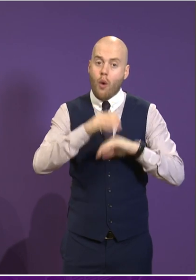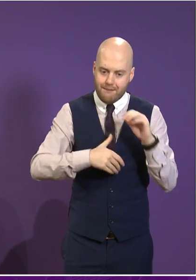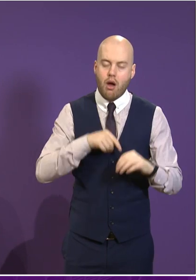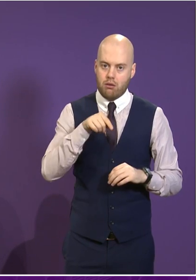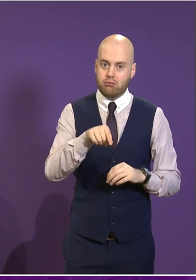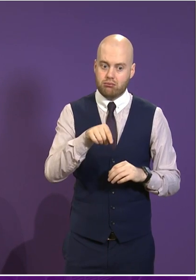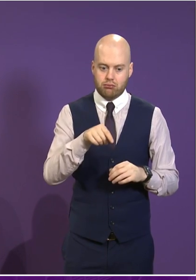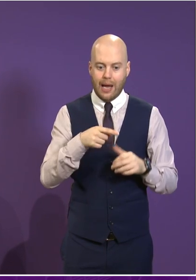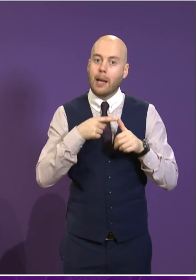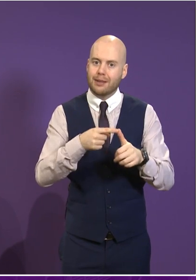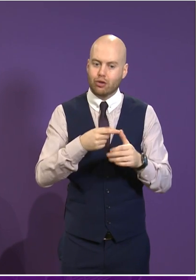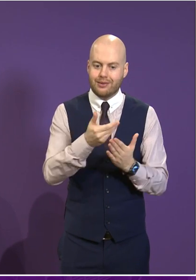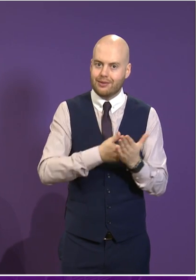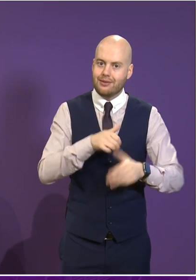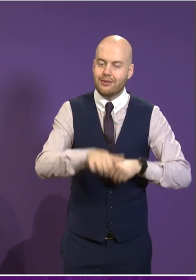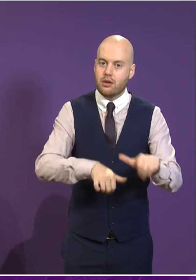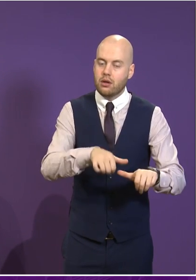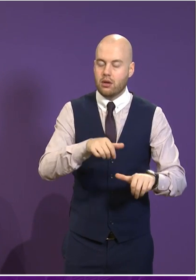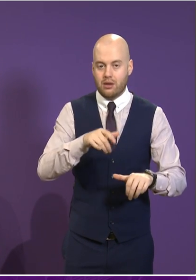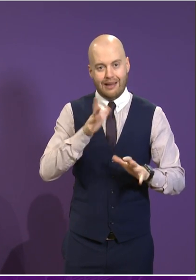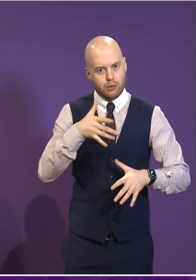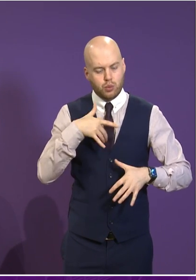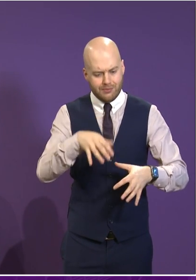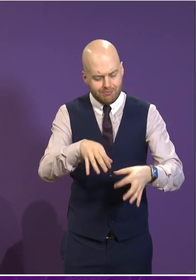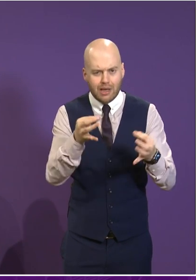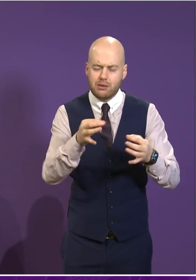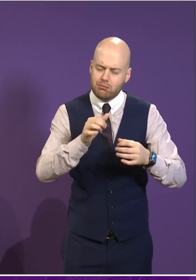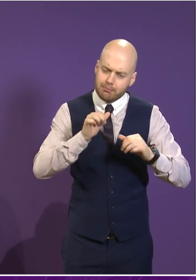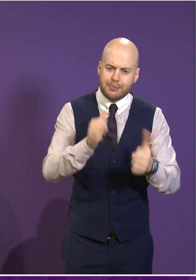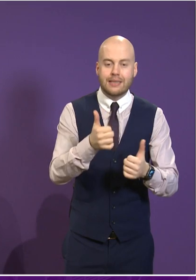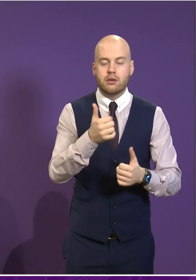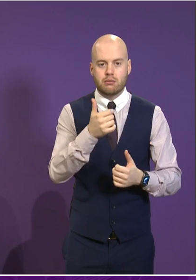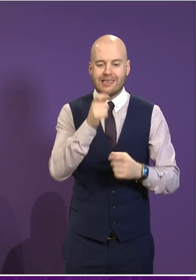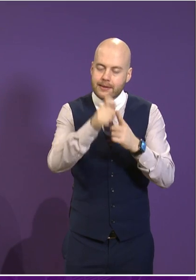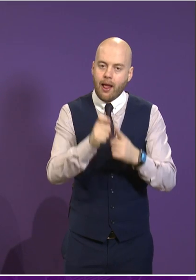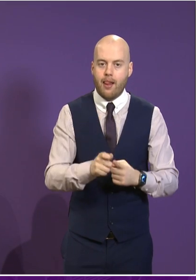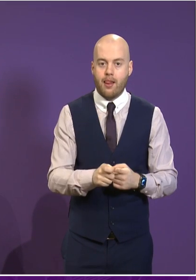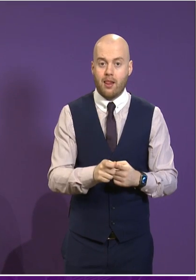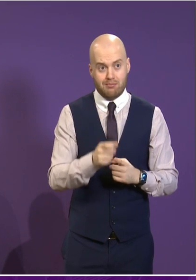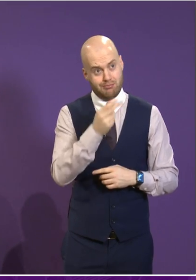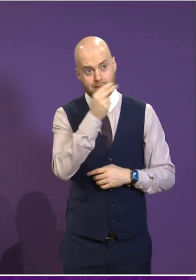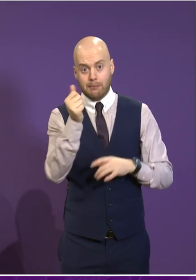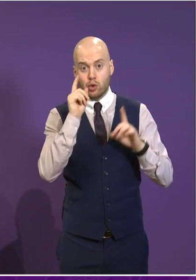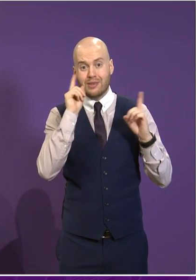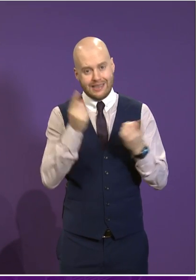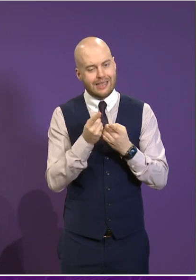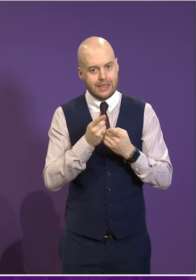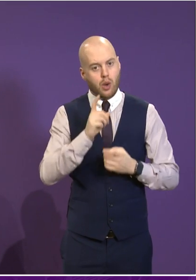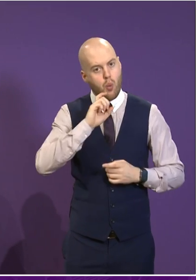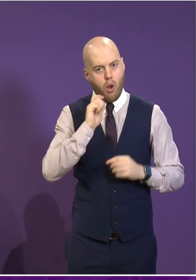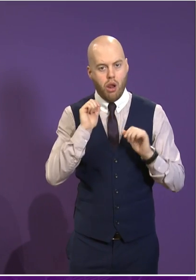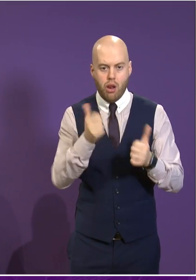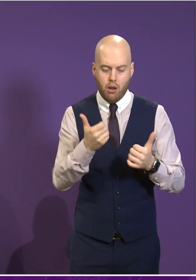detail, because we're aware of excellent provisions at universities who do contextualised admissions. Most do these days, who do